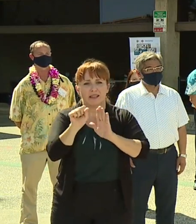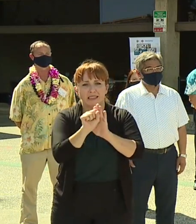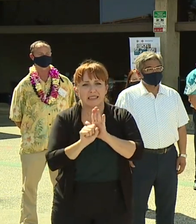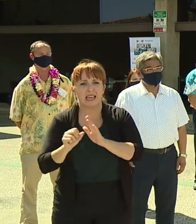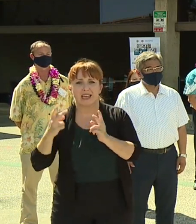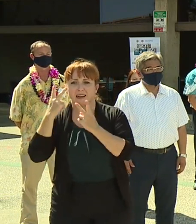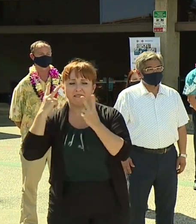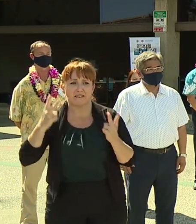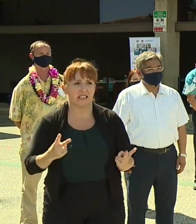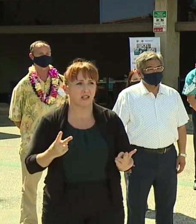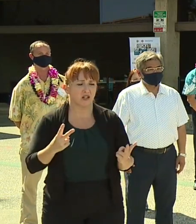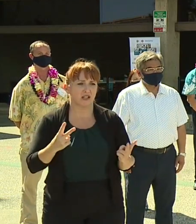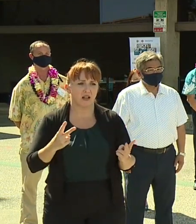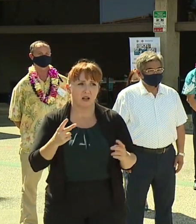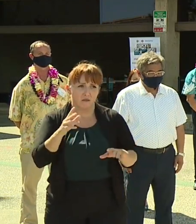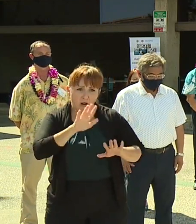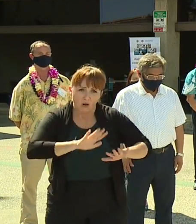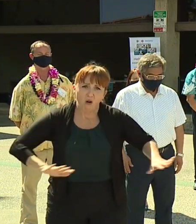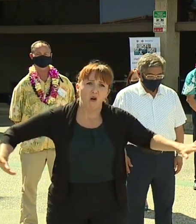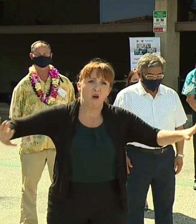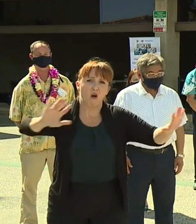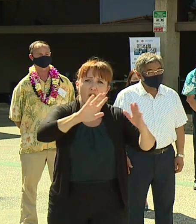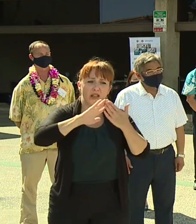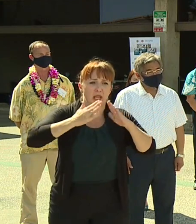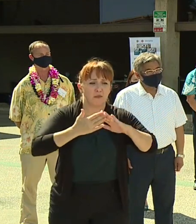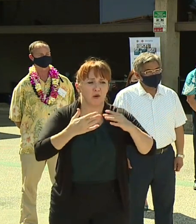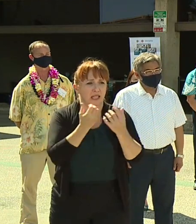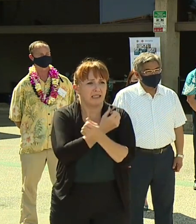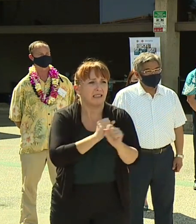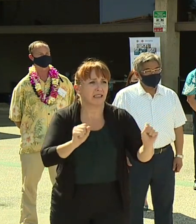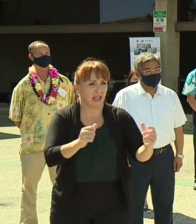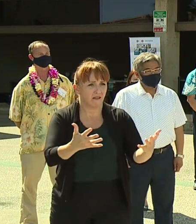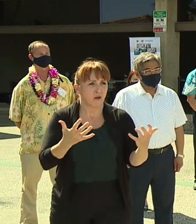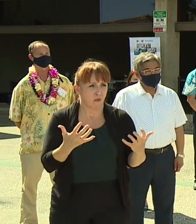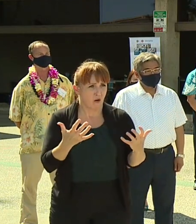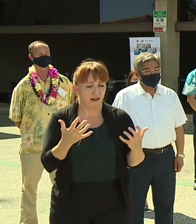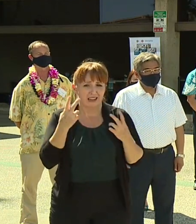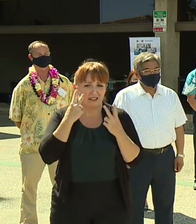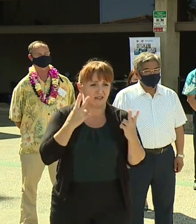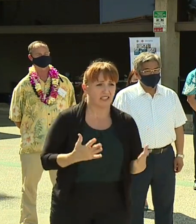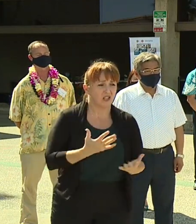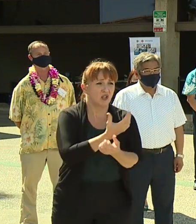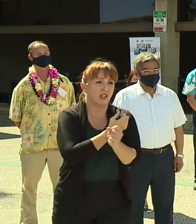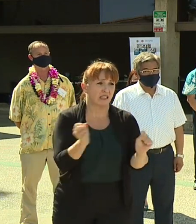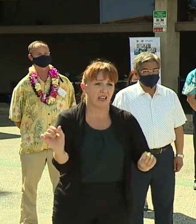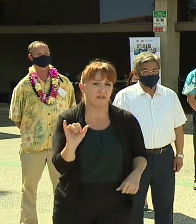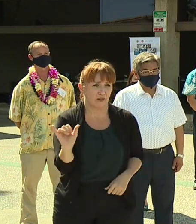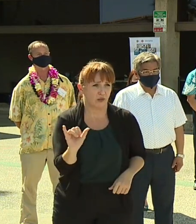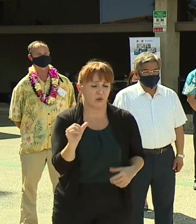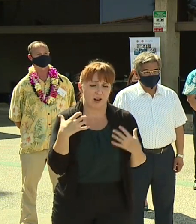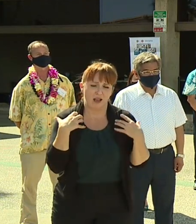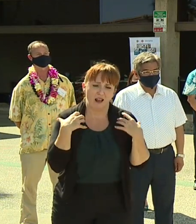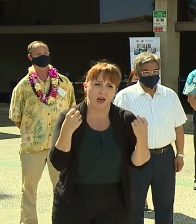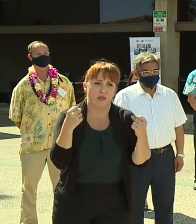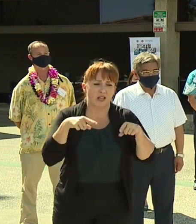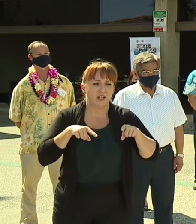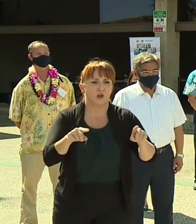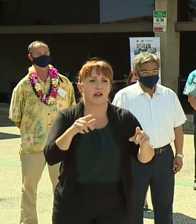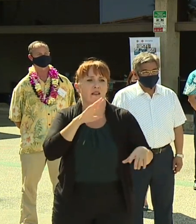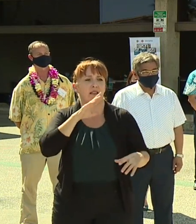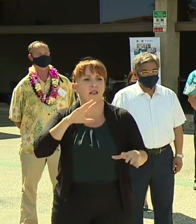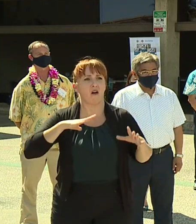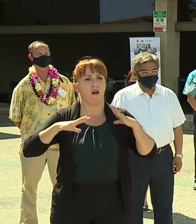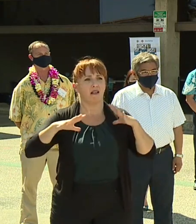collaboration, but let's keep all of ourselves and our communities and our visitors safe and healthy during this holiday